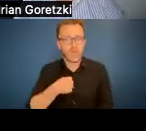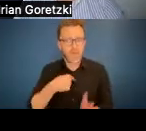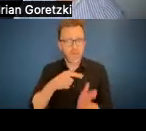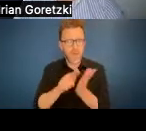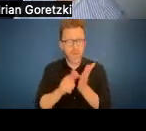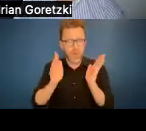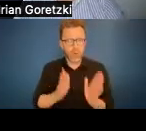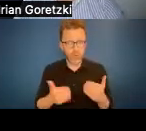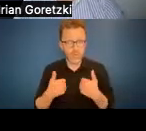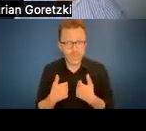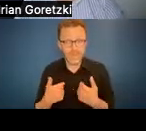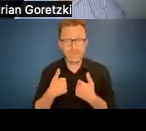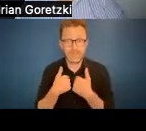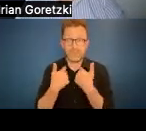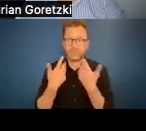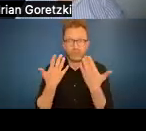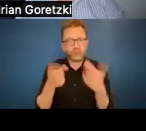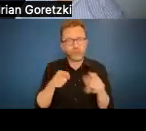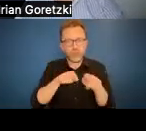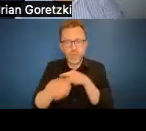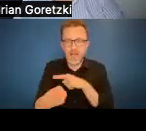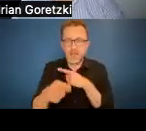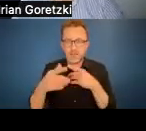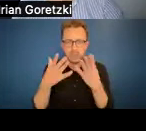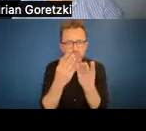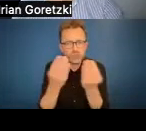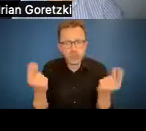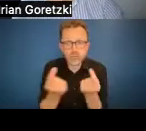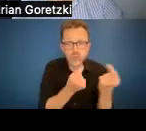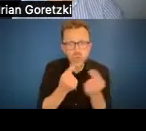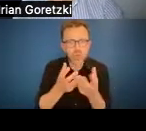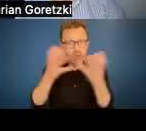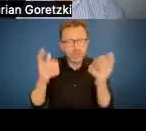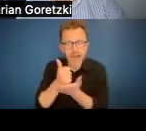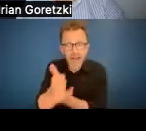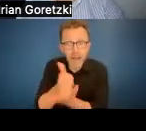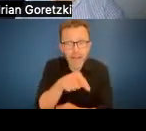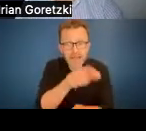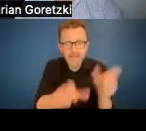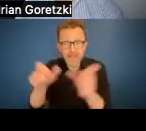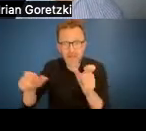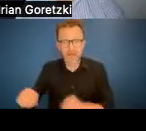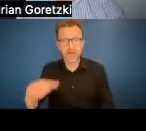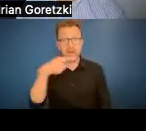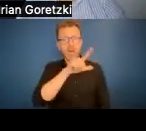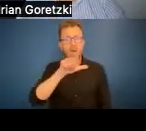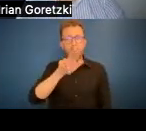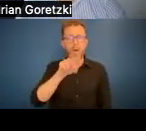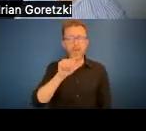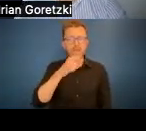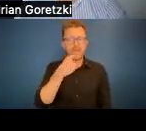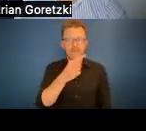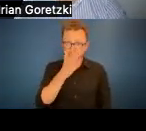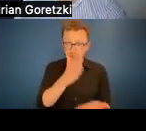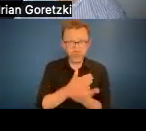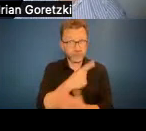Ukrainian citizens on the same rights as for Polish. It is funded from PEFRON, from this fund, but it is not funded from the health